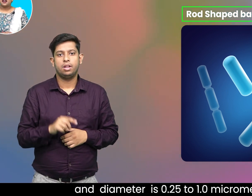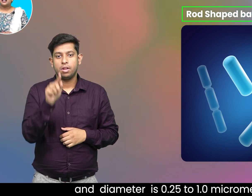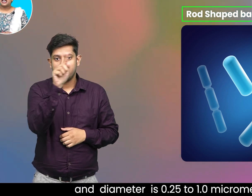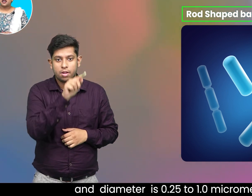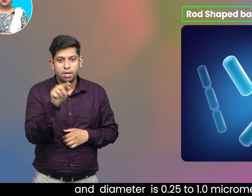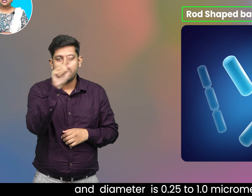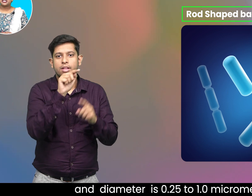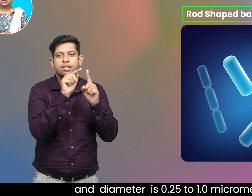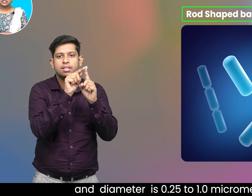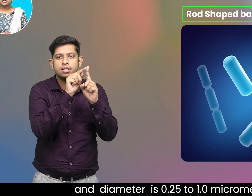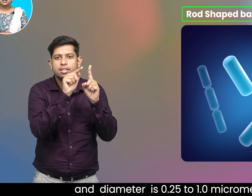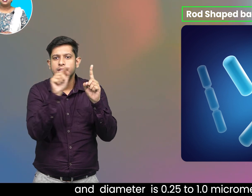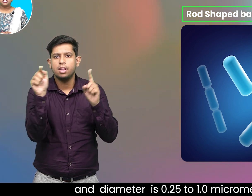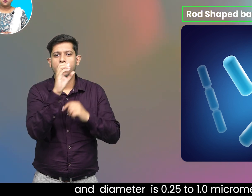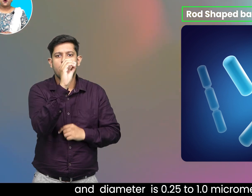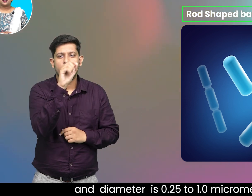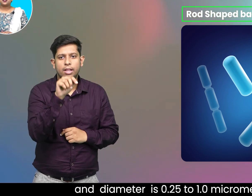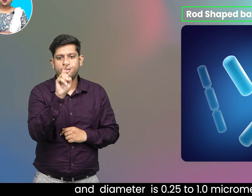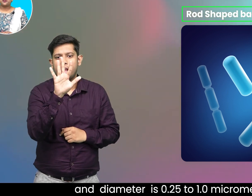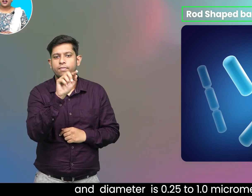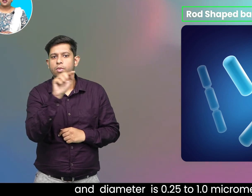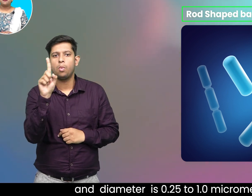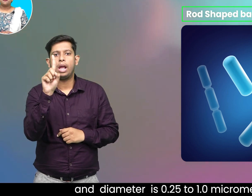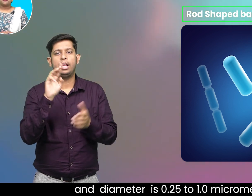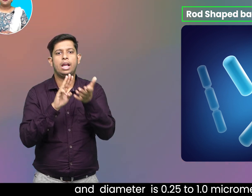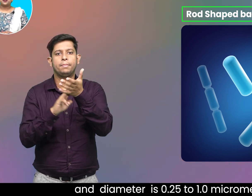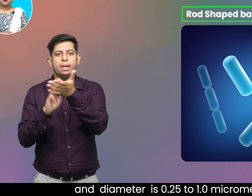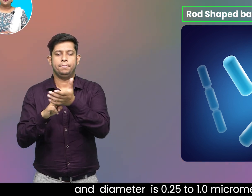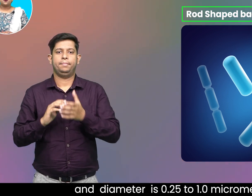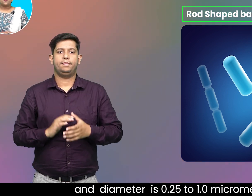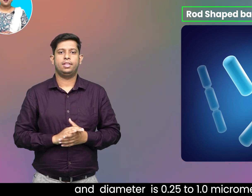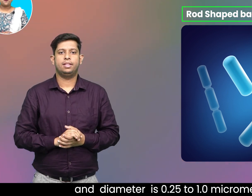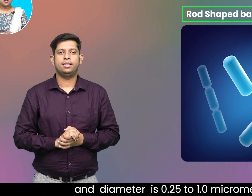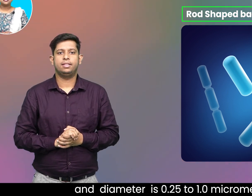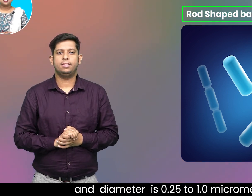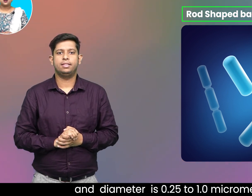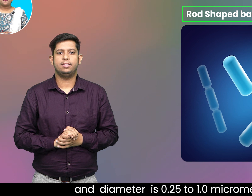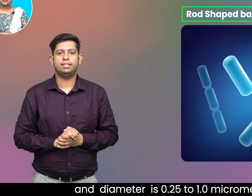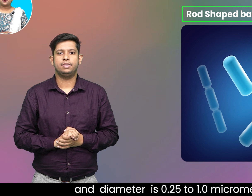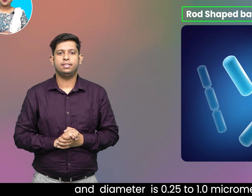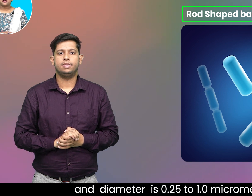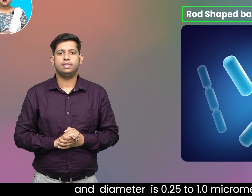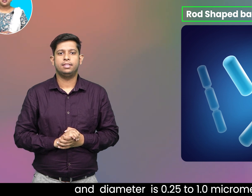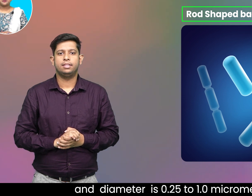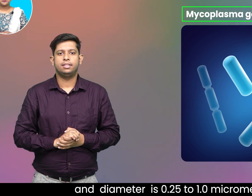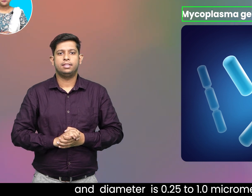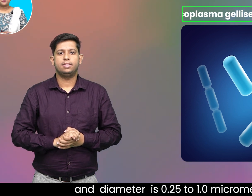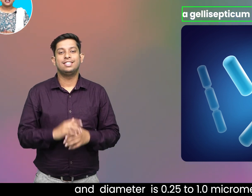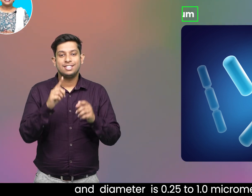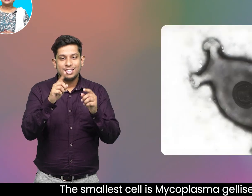and diameter is 0.25 to 1.0